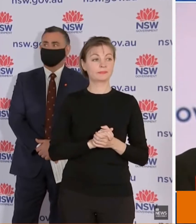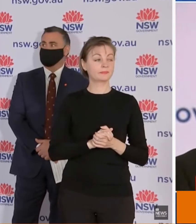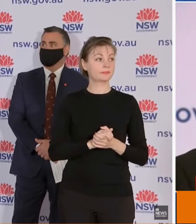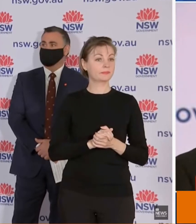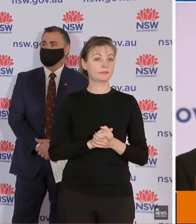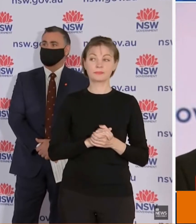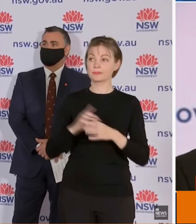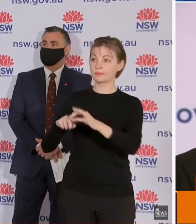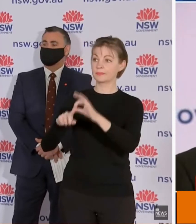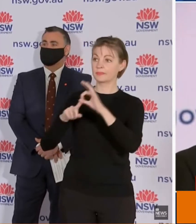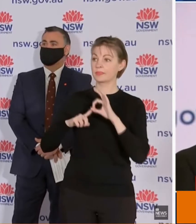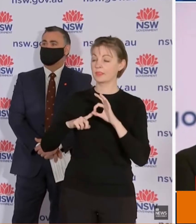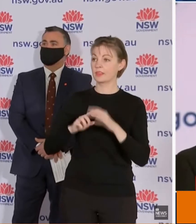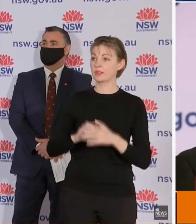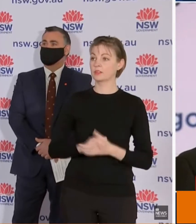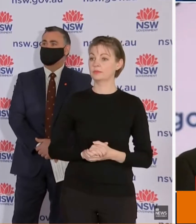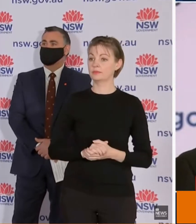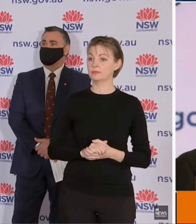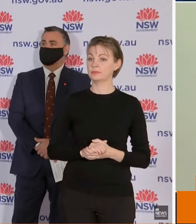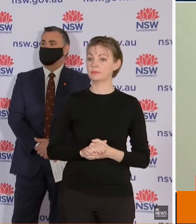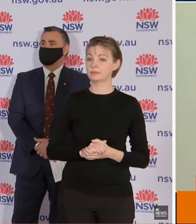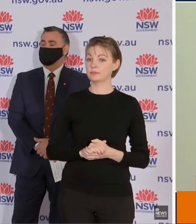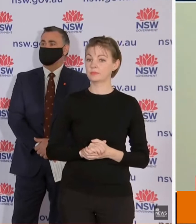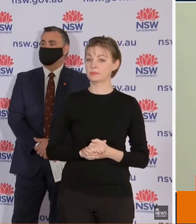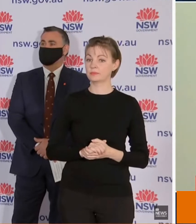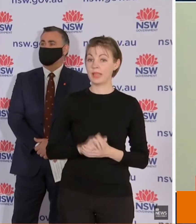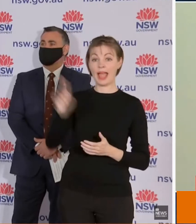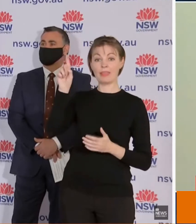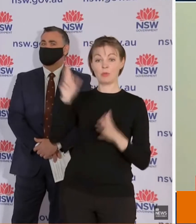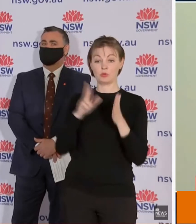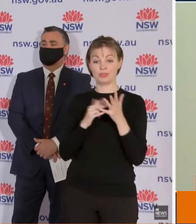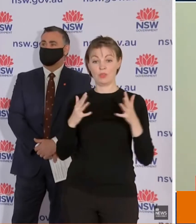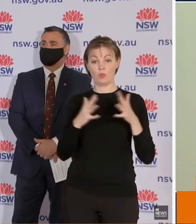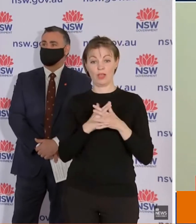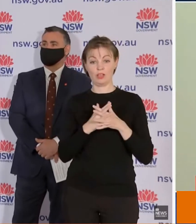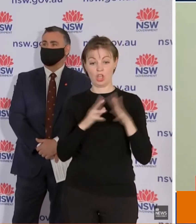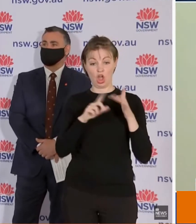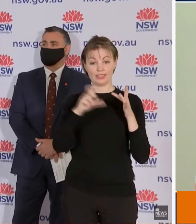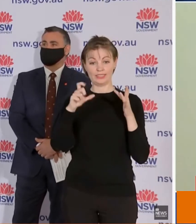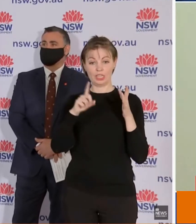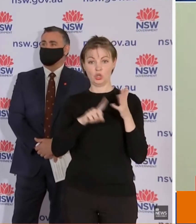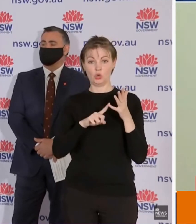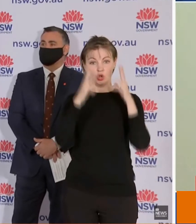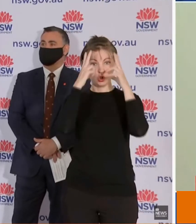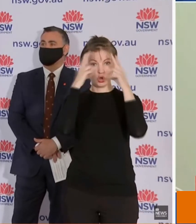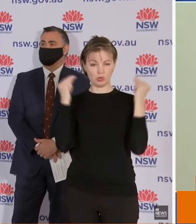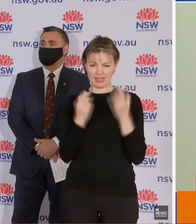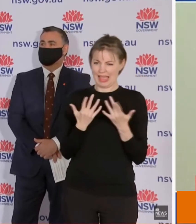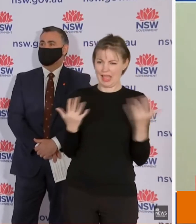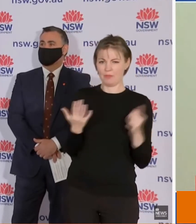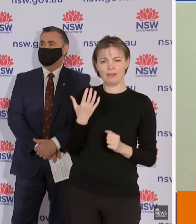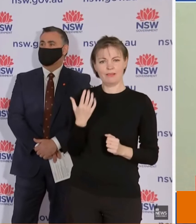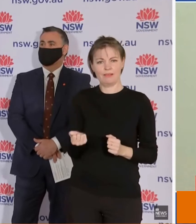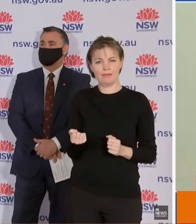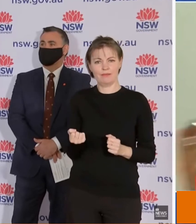Lucy, Alex, and I'll come back. Minister Hazzard, how many ICU nurses do we have in New South Wales? And we're hearing lots about, so many members of staff